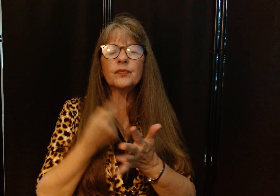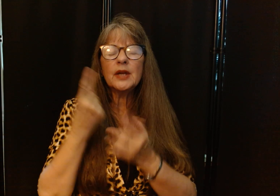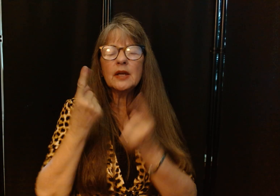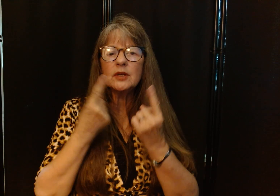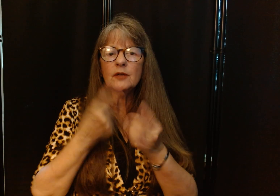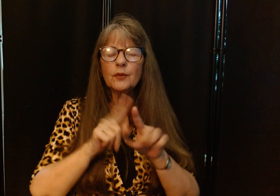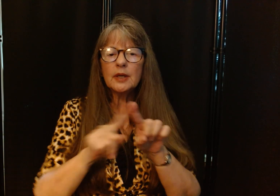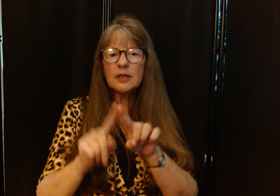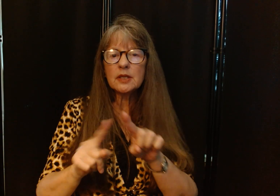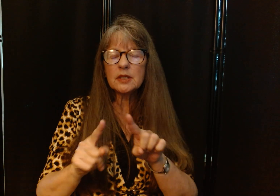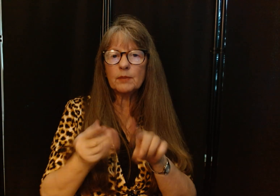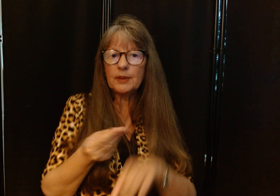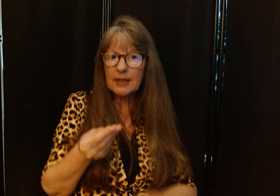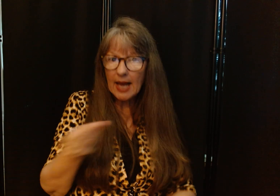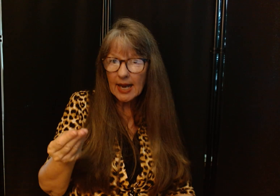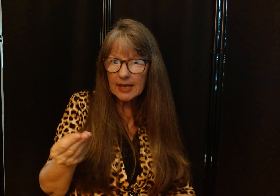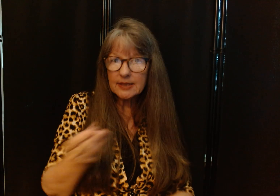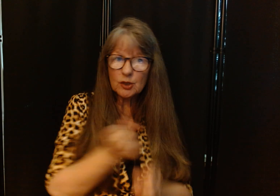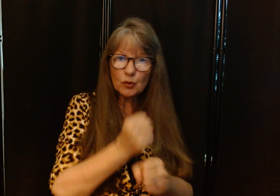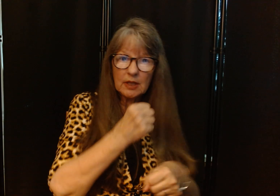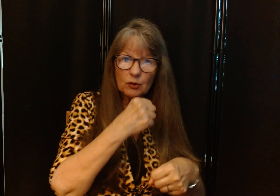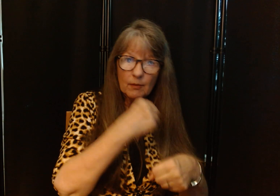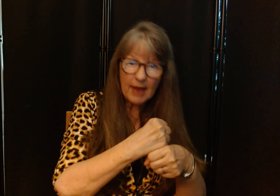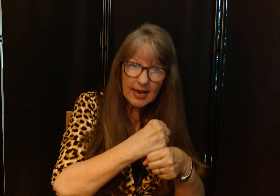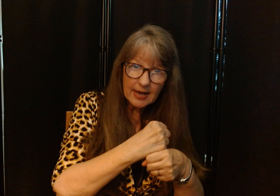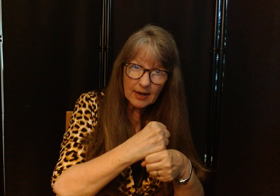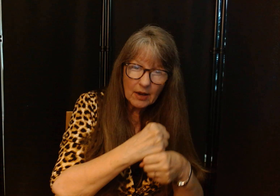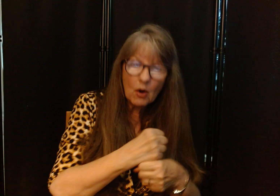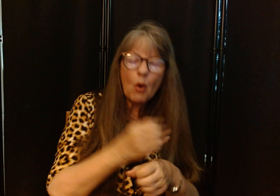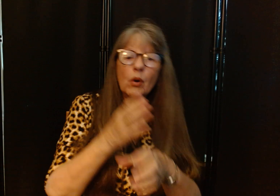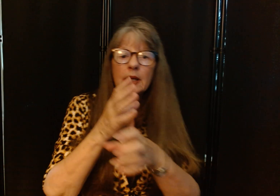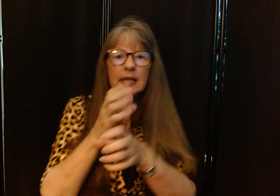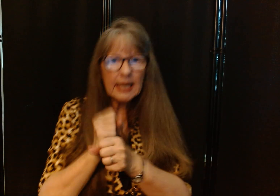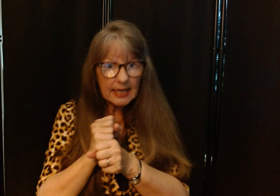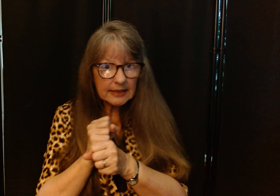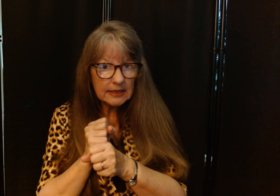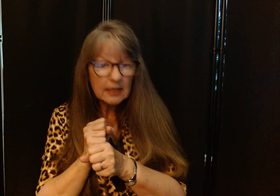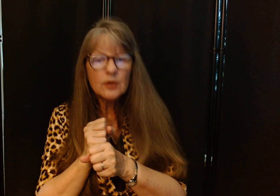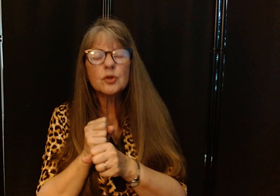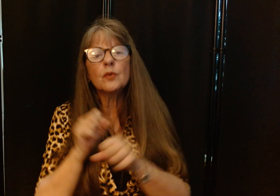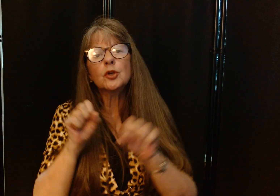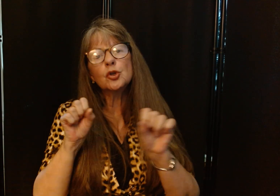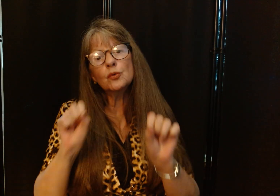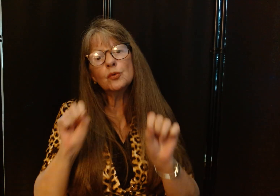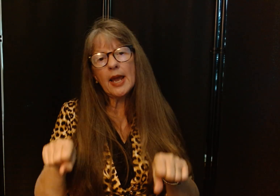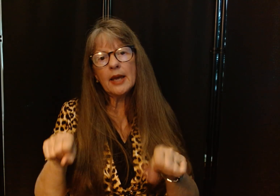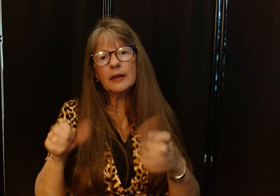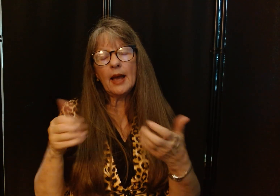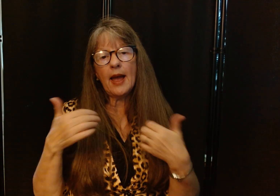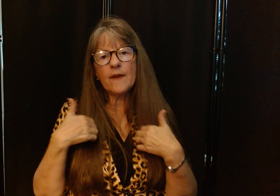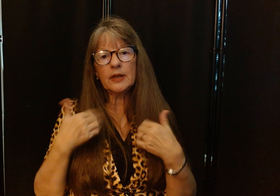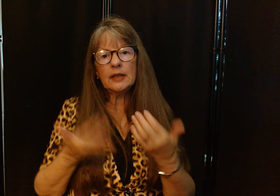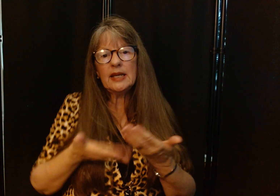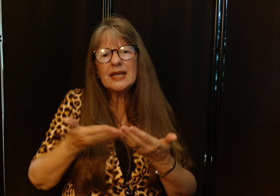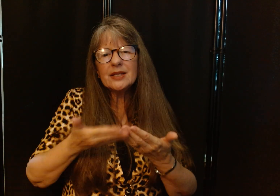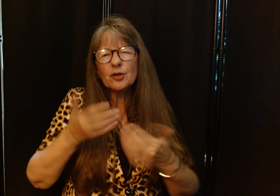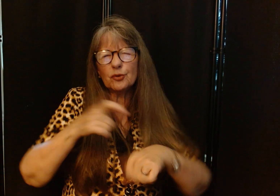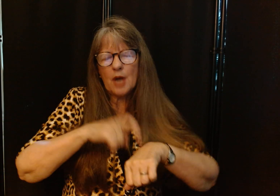of the different supplies that you can either make or get, so that you can have it an easier